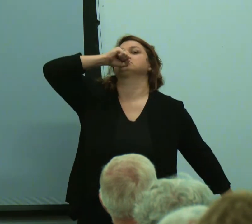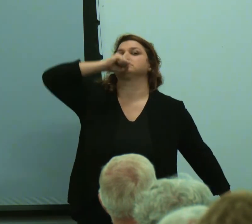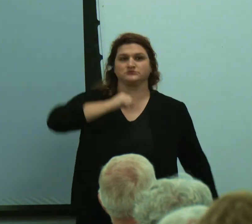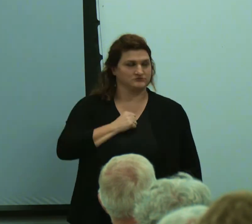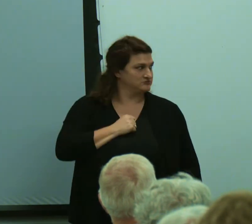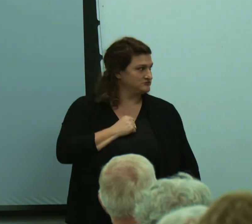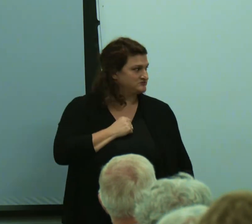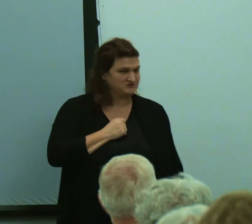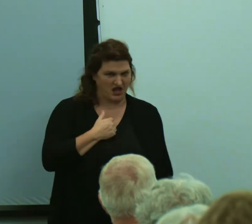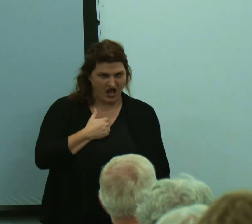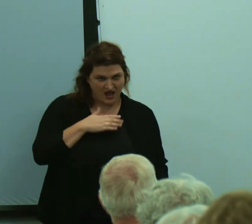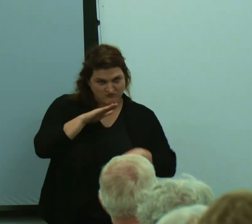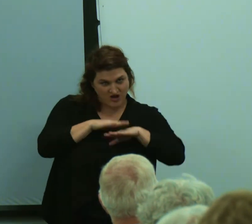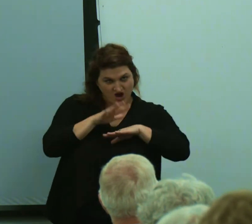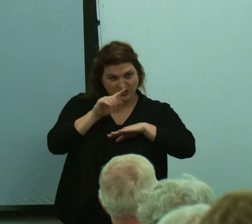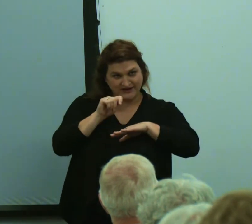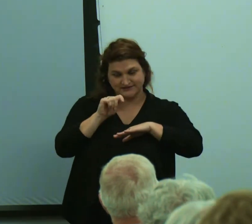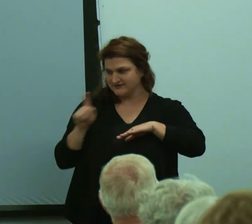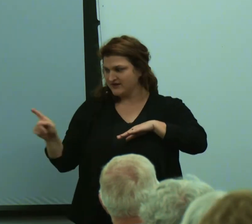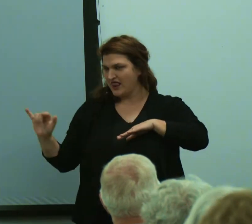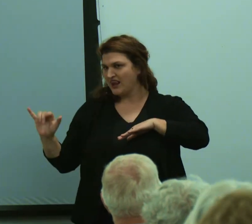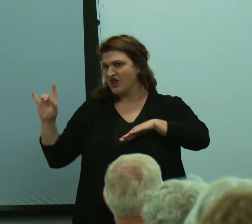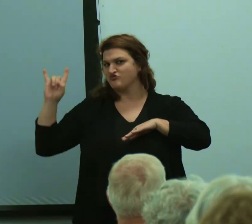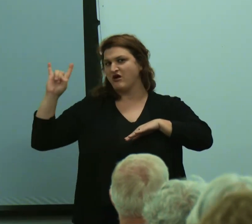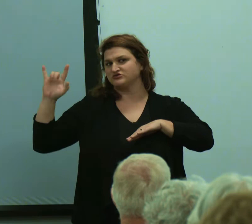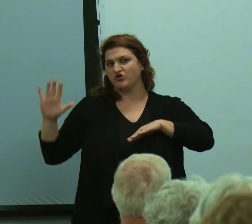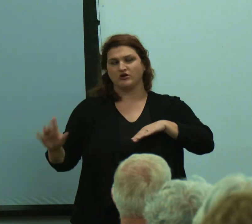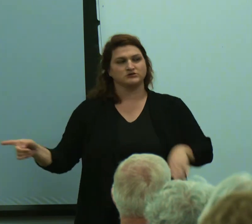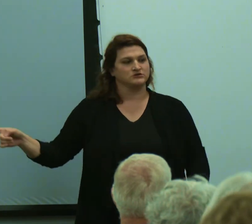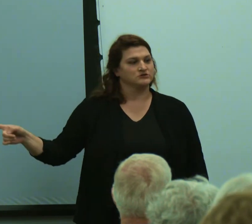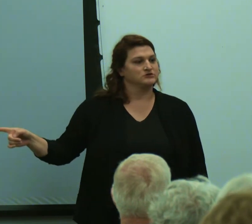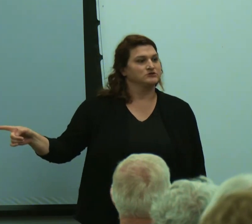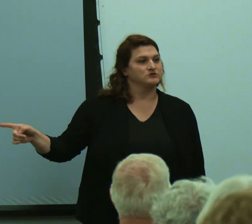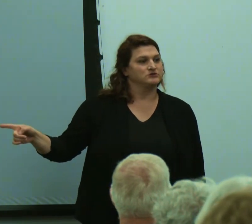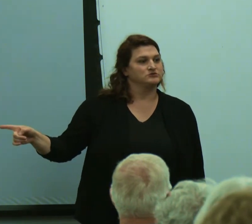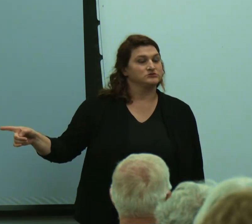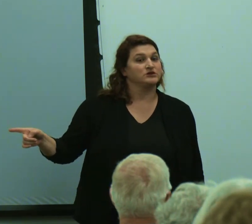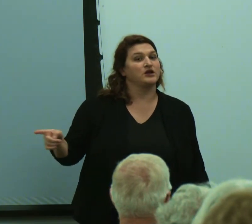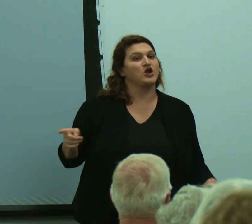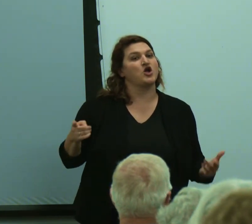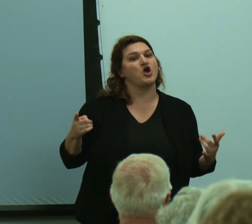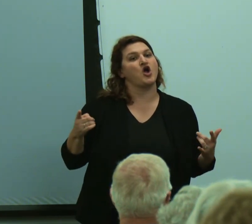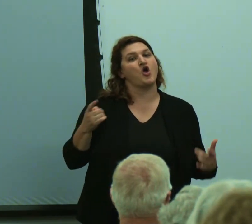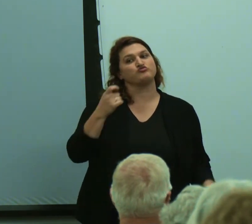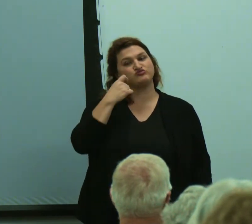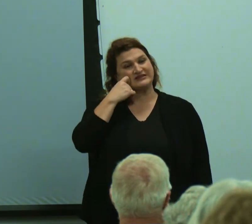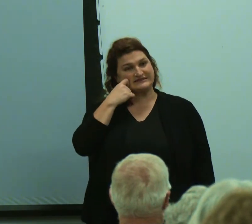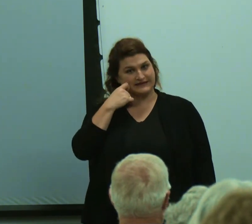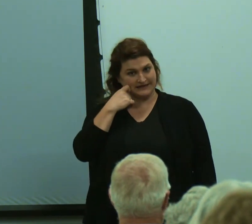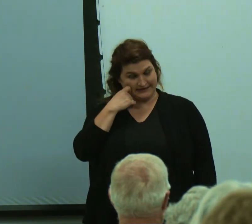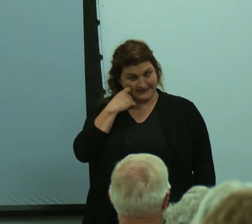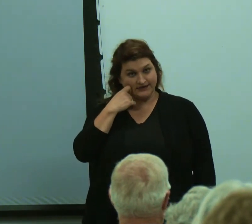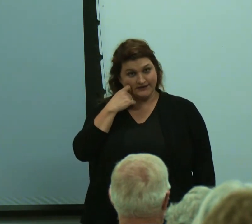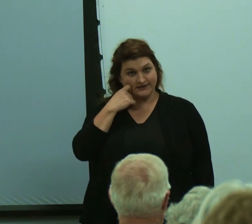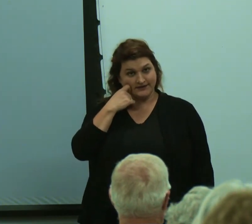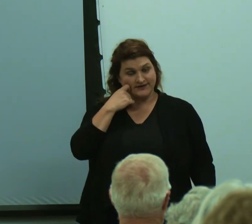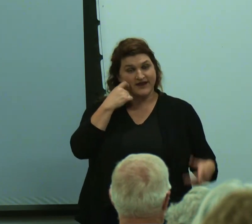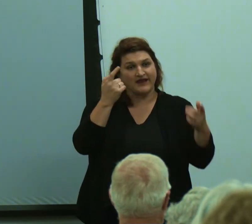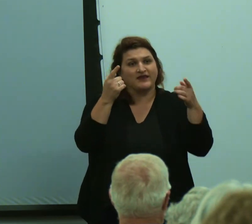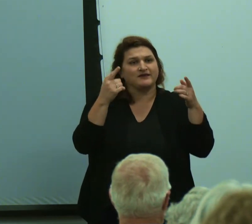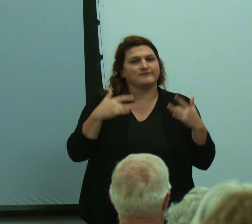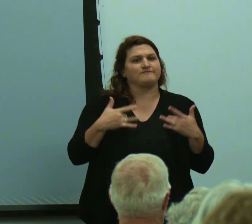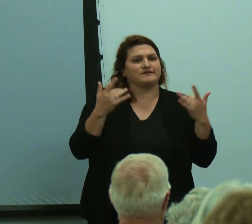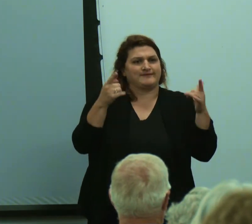I'm right up on it. That's good. Okay. Most recently, the most recent events,